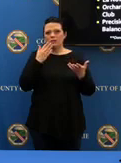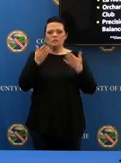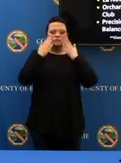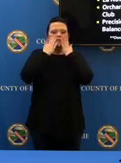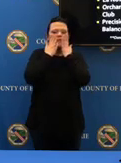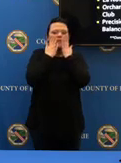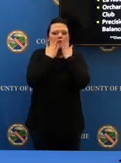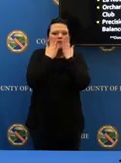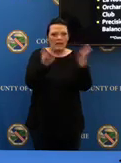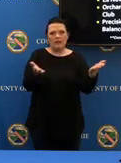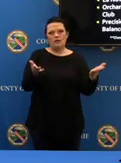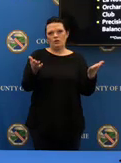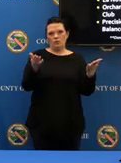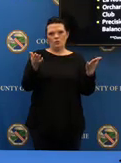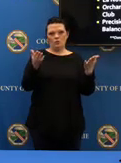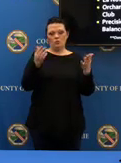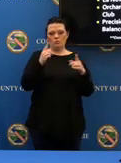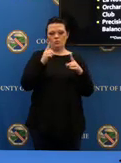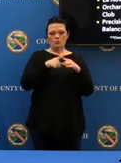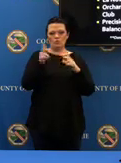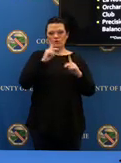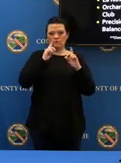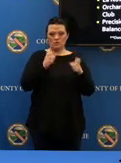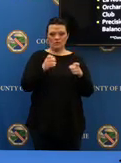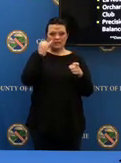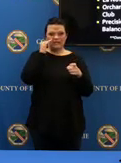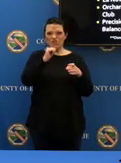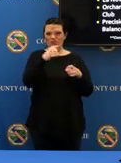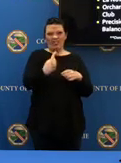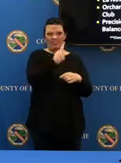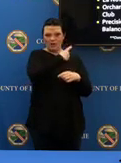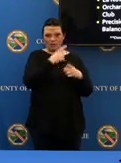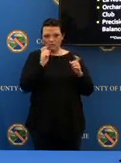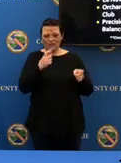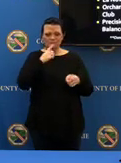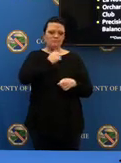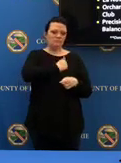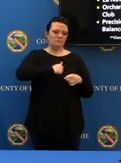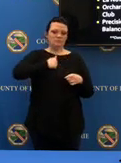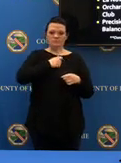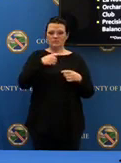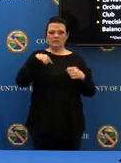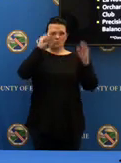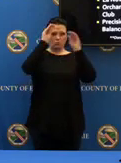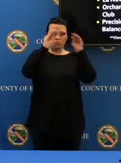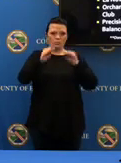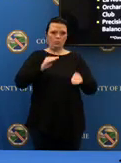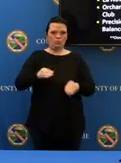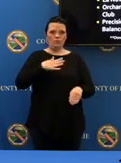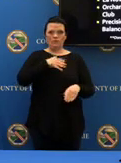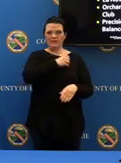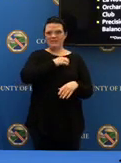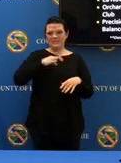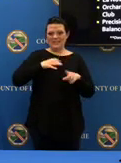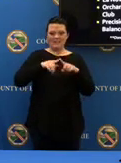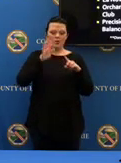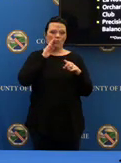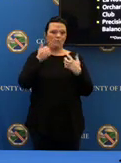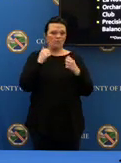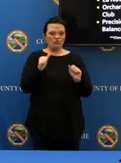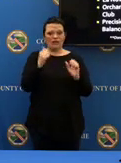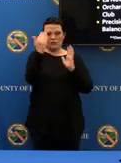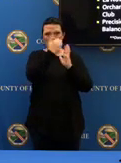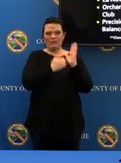who've donated. If you're not on the screen and you did donate, I apologize. This was compiled by my staff, but we'll try to get